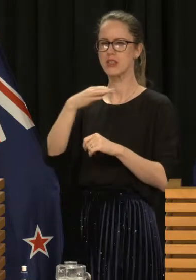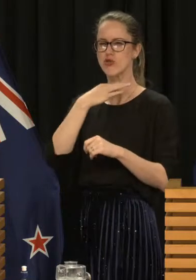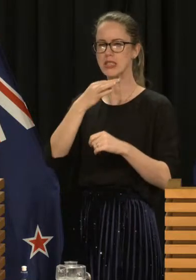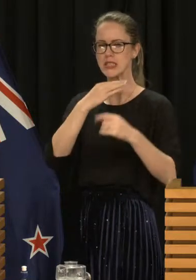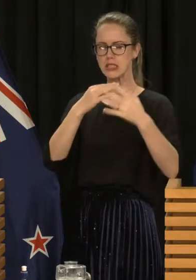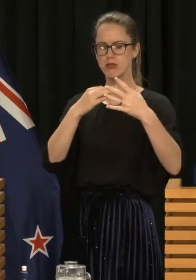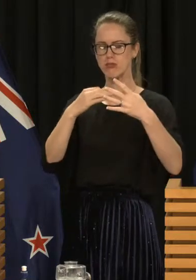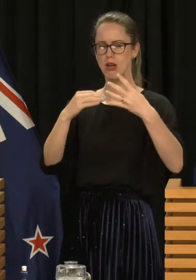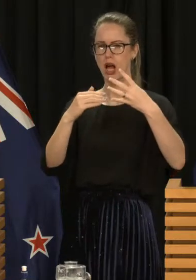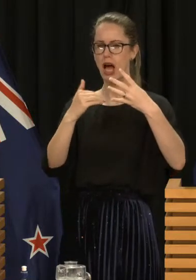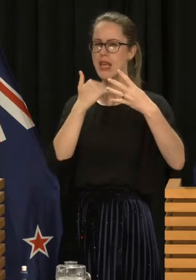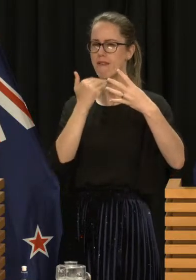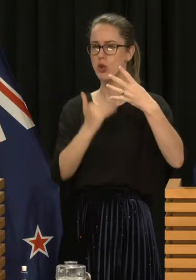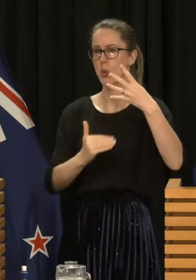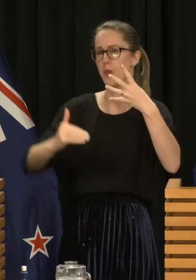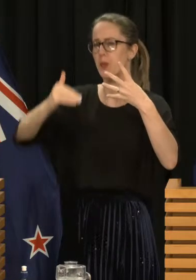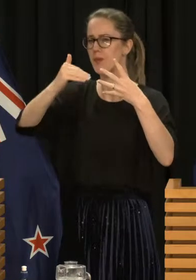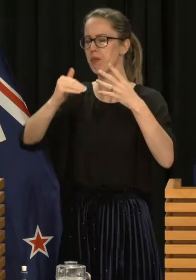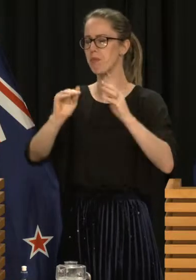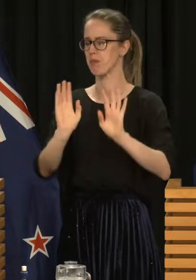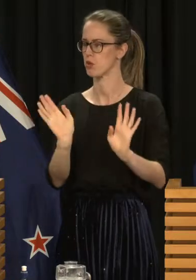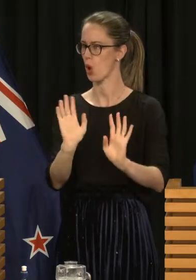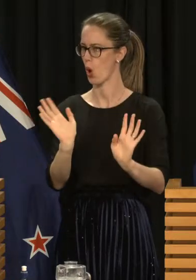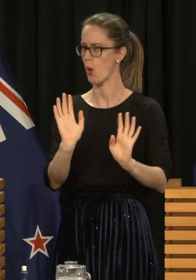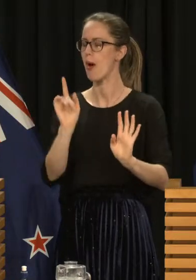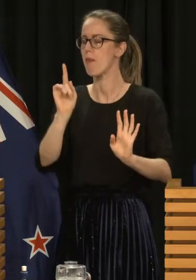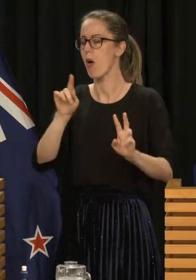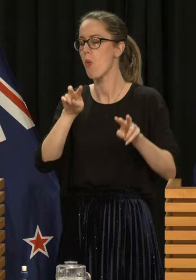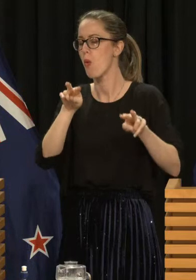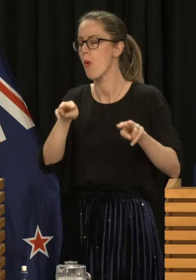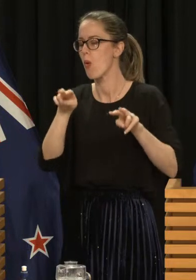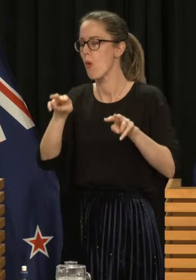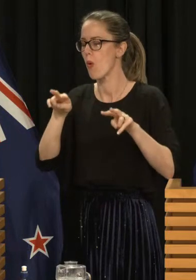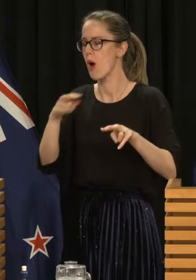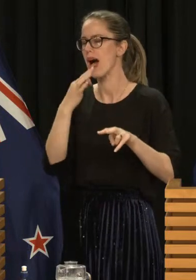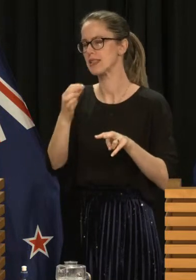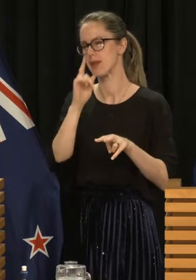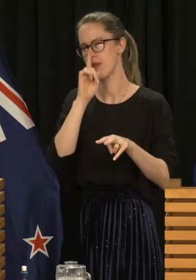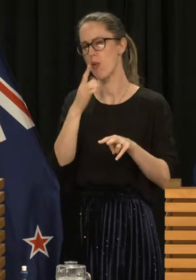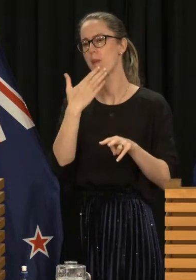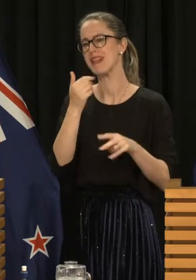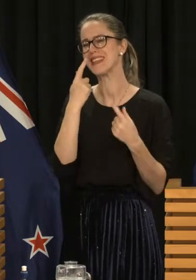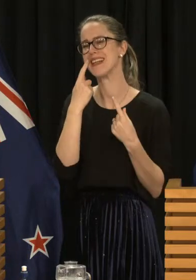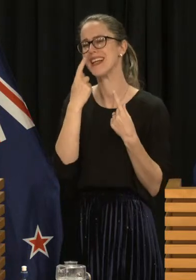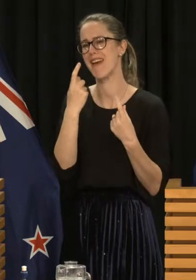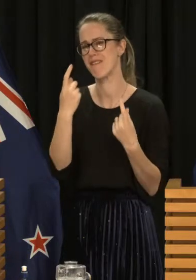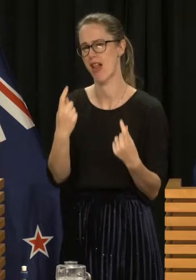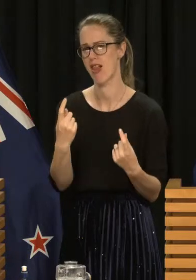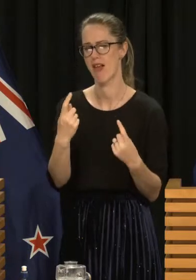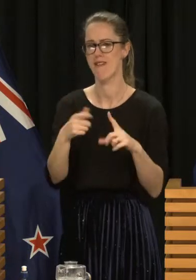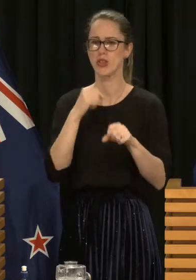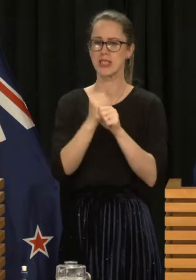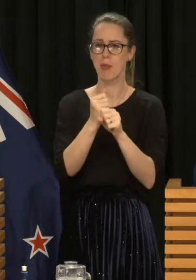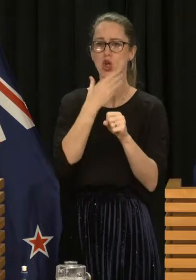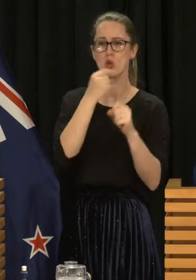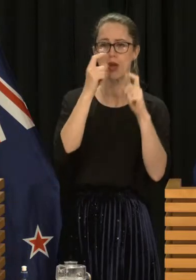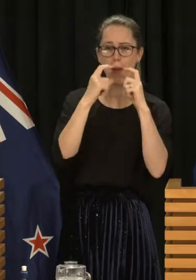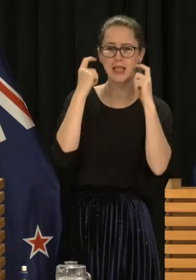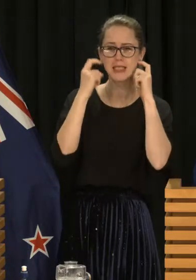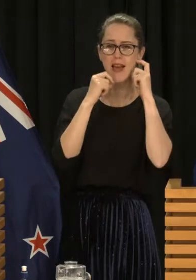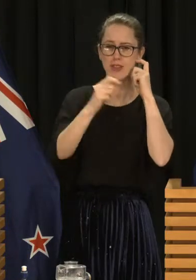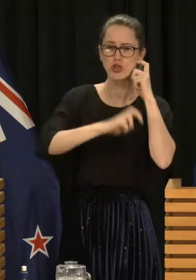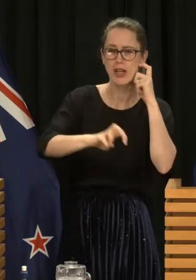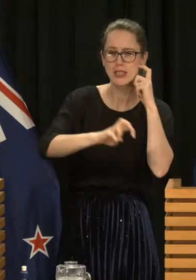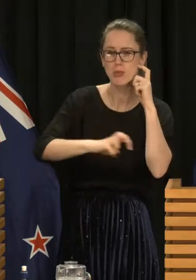at this point that would trigger a higher alert level, but we are asking people to take extra precautionary measures, like mask wearing on public